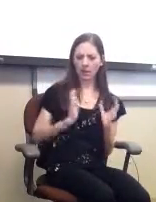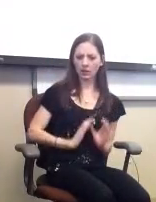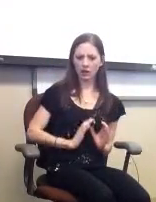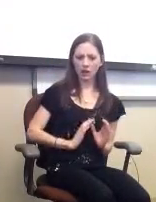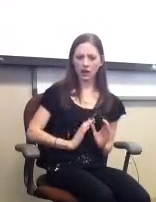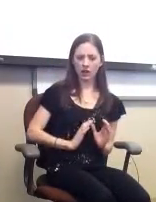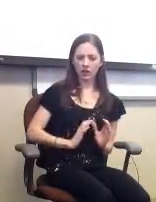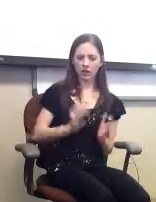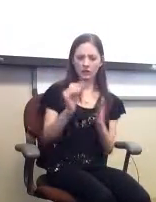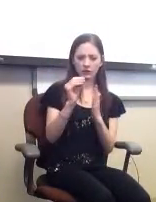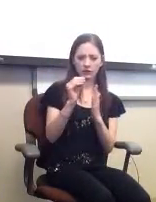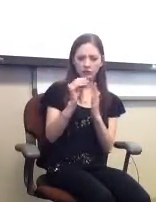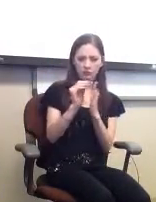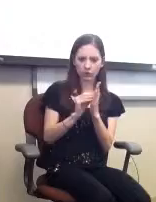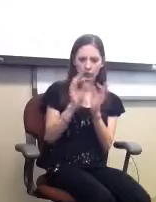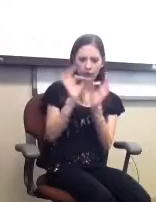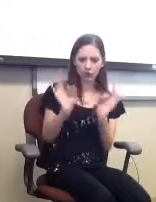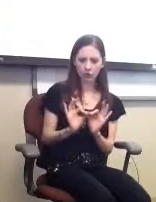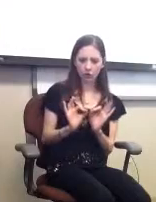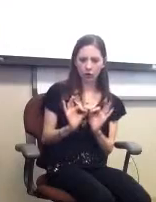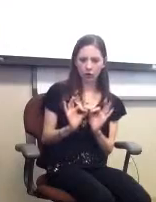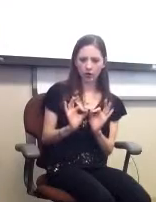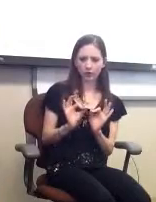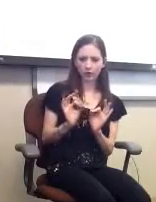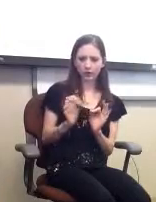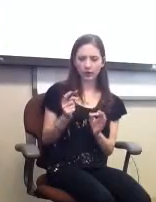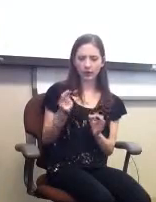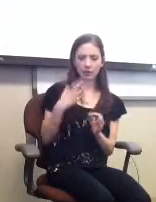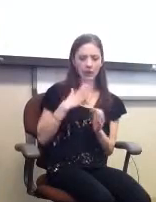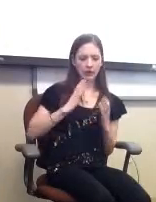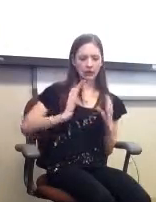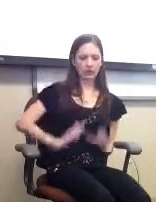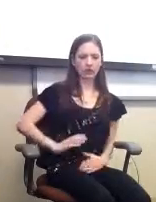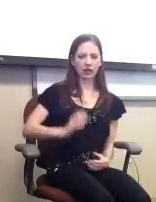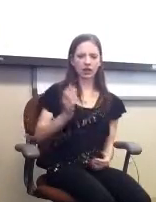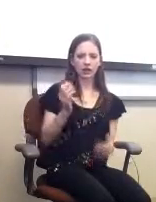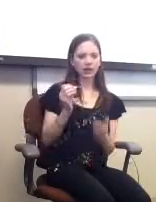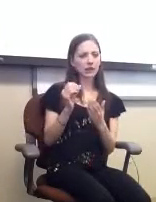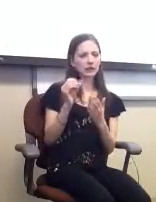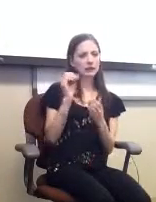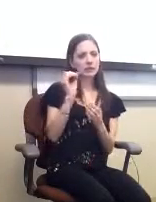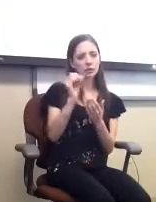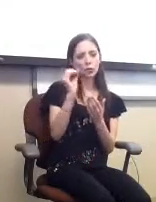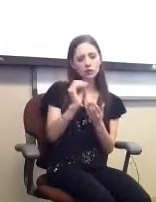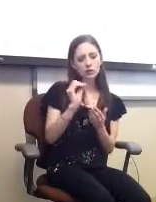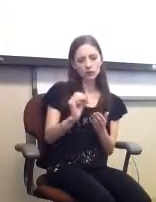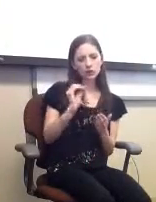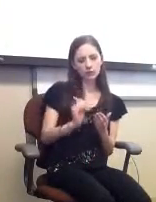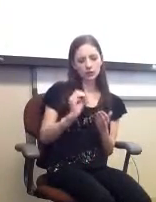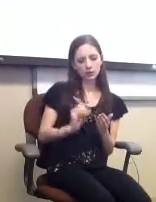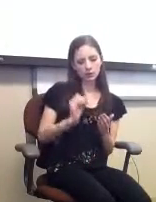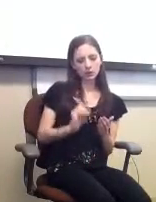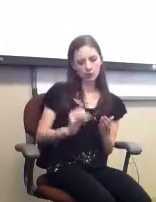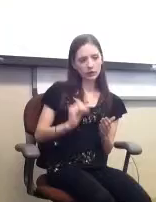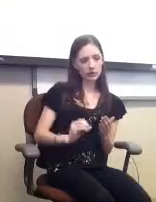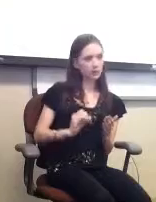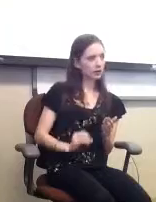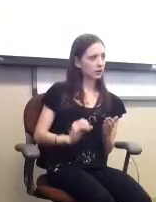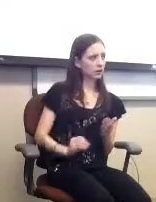the form, it's always like, oh, well, it's zero, like all the way down. Mm-hmm. It's like, so you have no